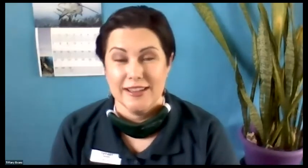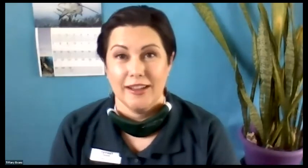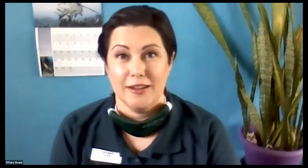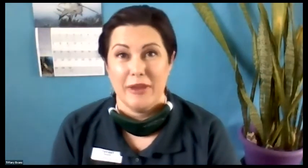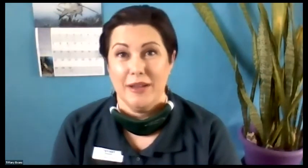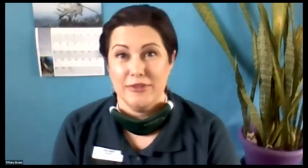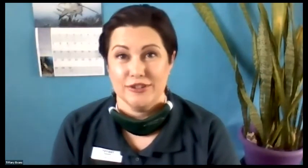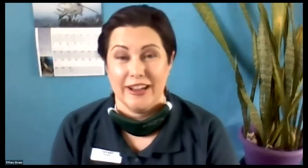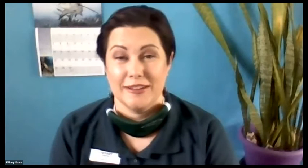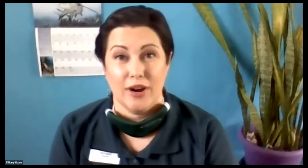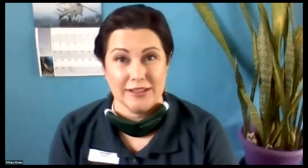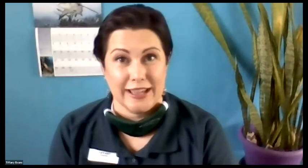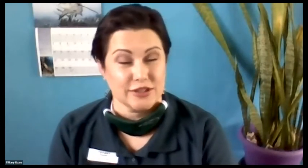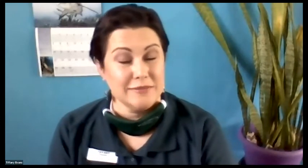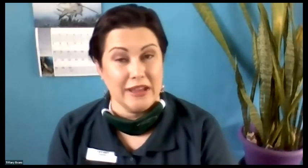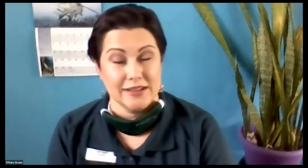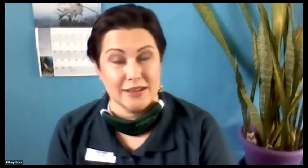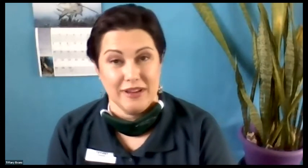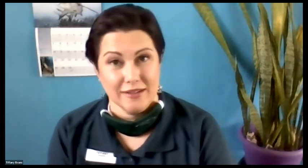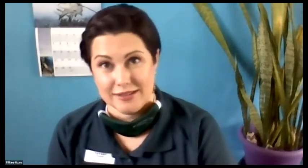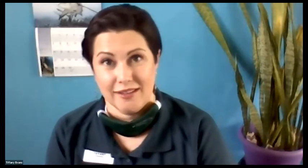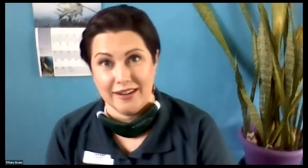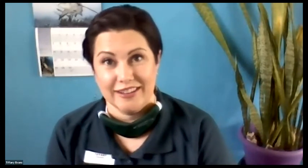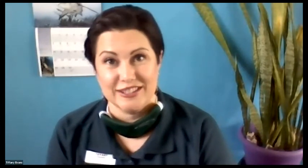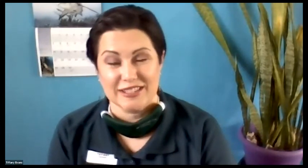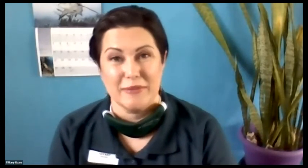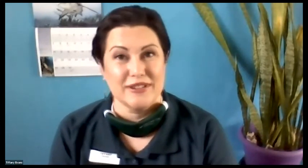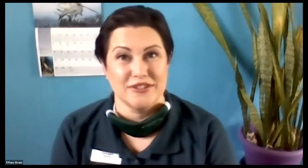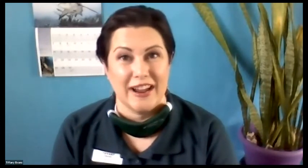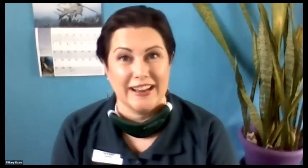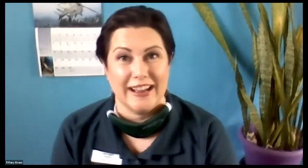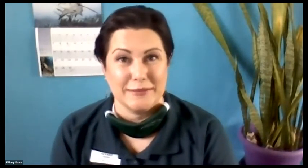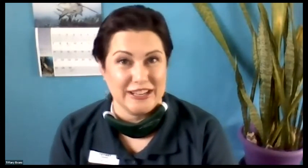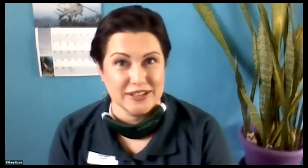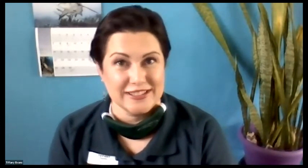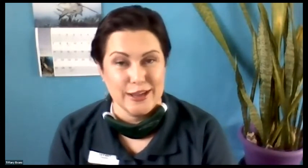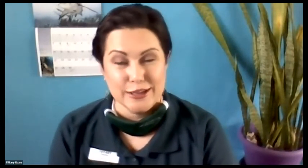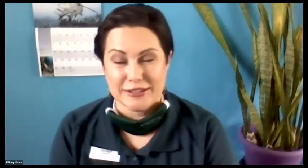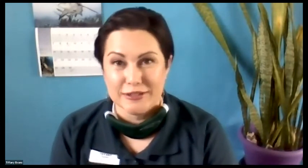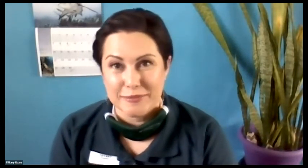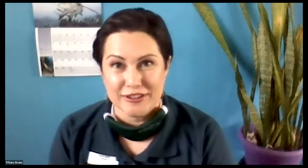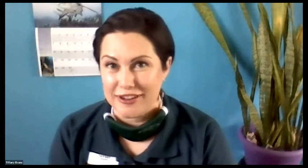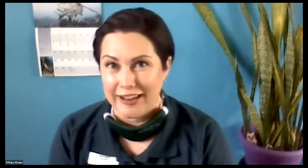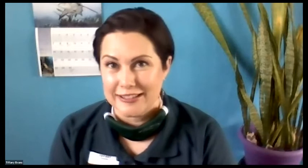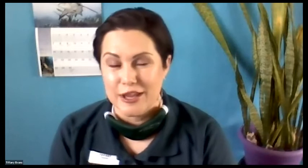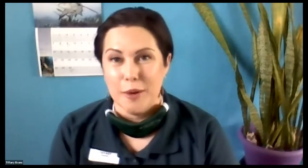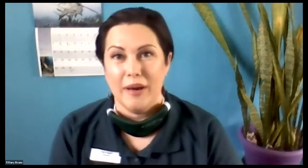my pet bearded dragon Bosk actually made his appearance on there, and I talked about bearded dragon adaptations. So I do like bearded dragons, but